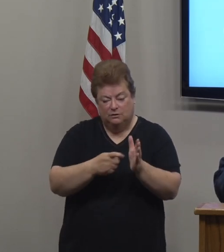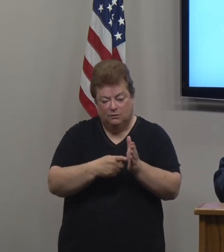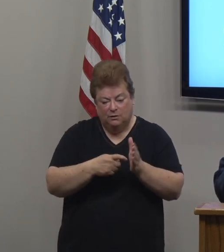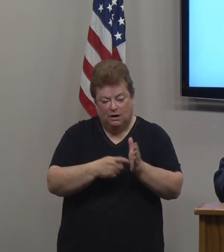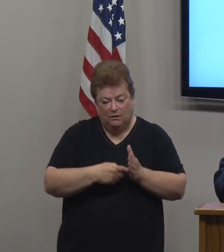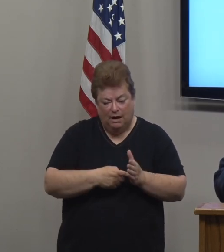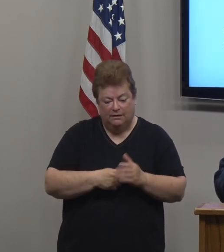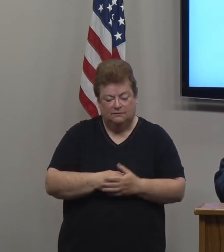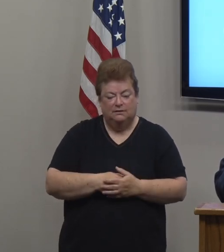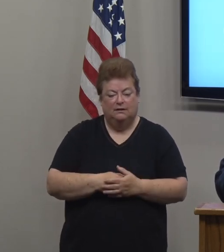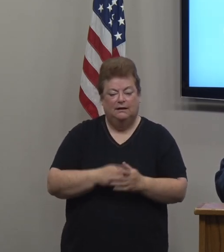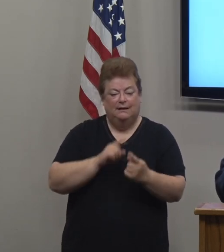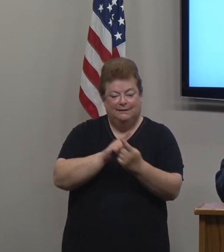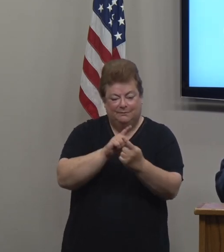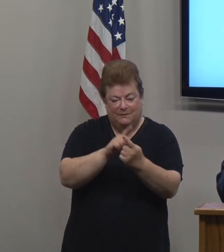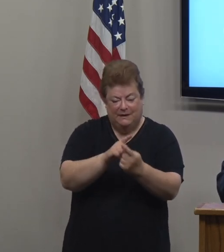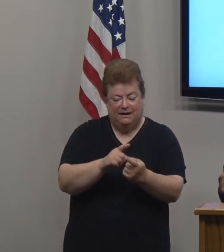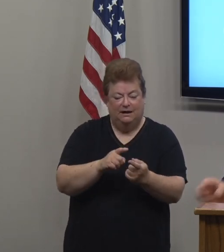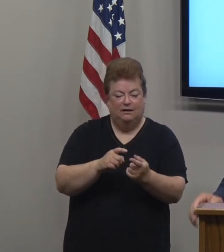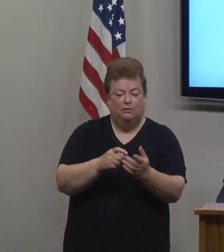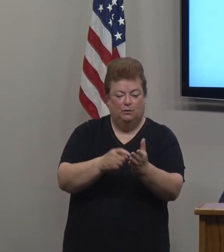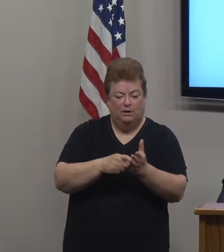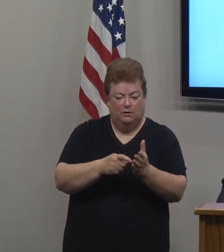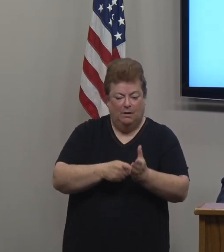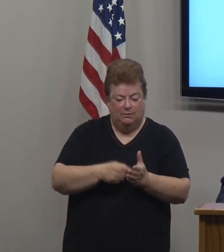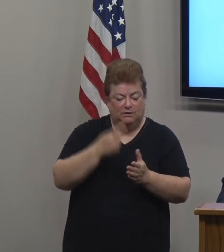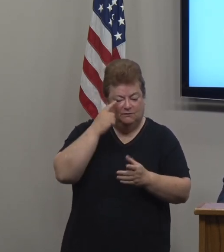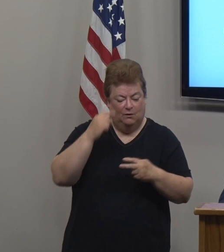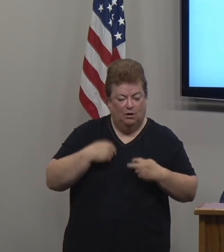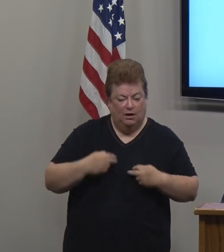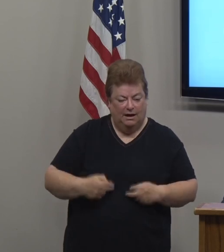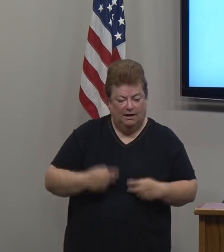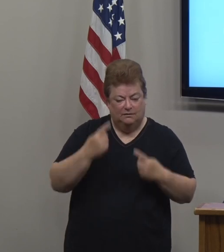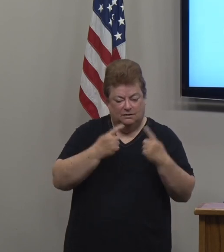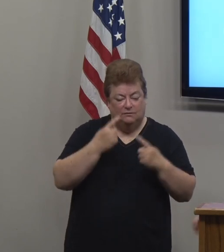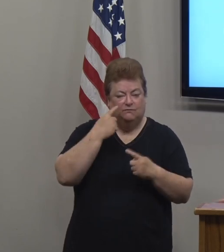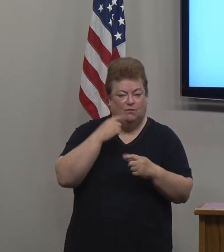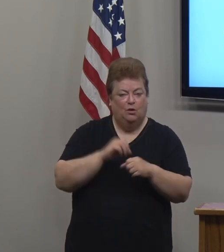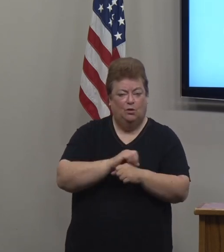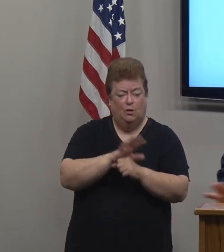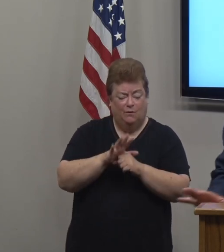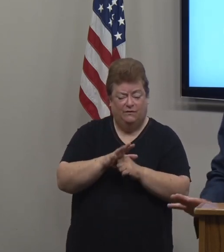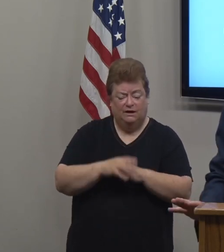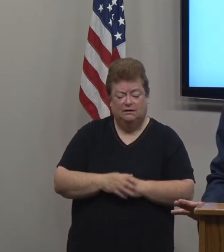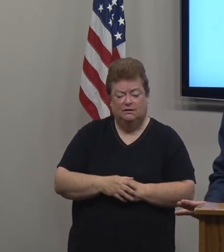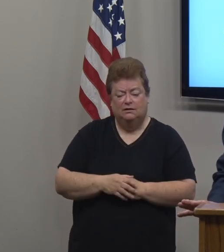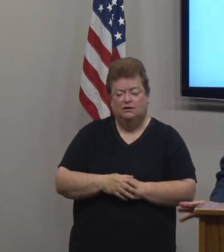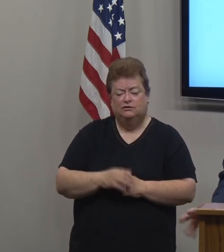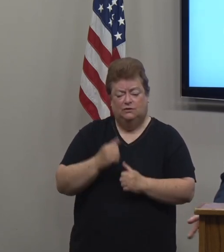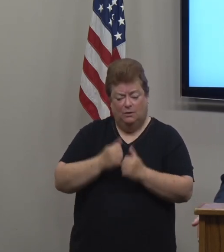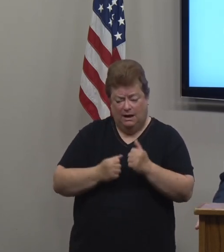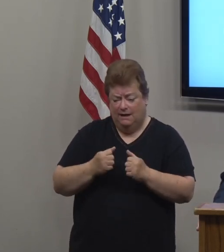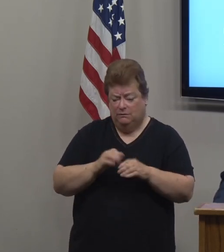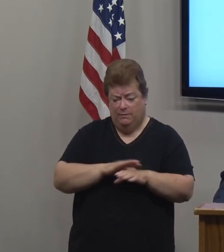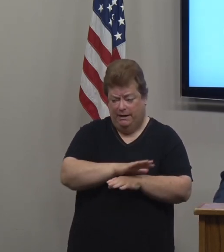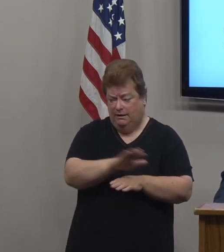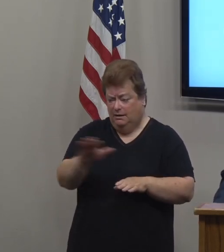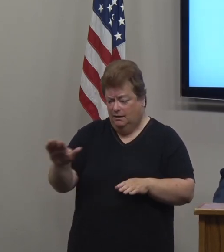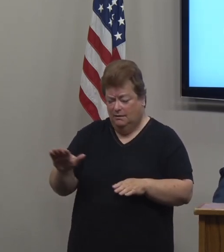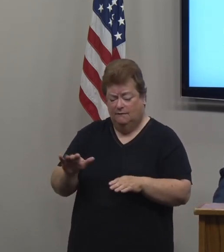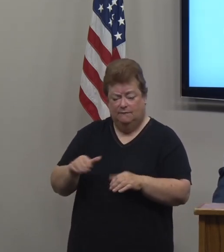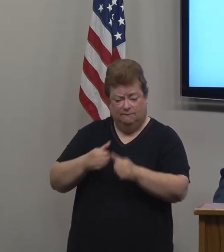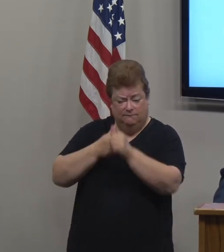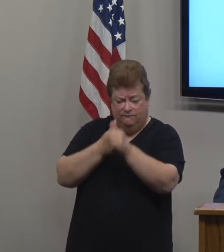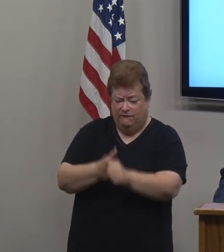the protocols for health considerations for COVID-19. So everyone is under the same